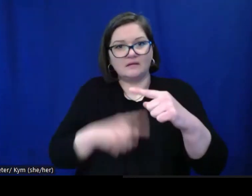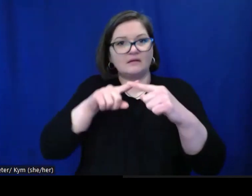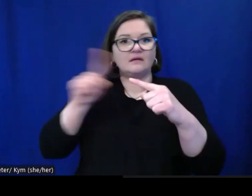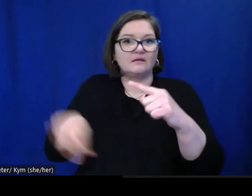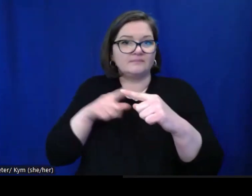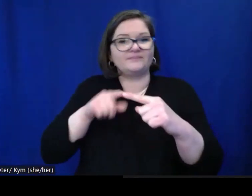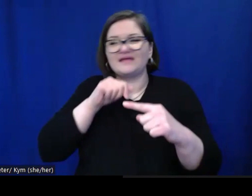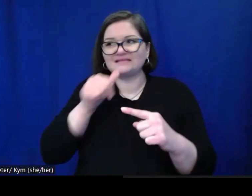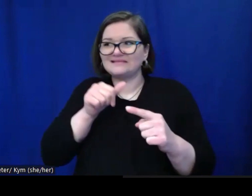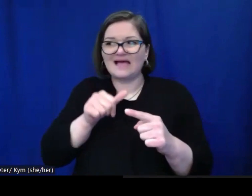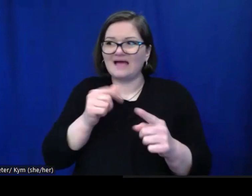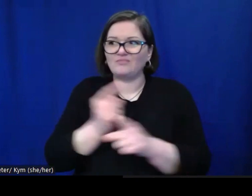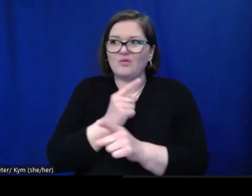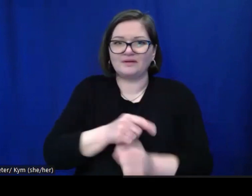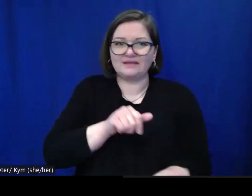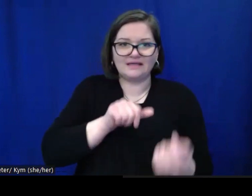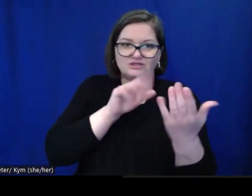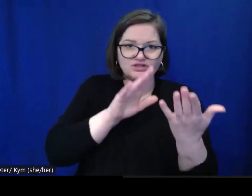addressed.